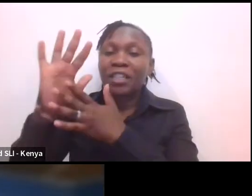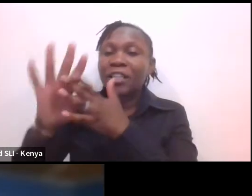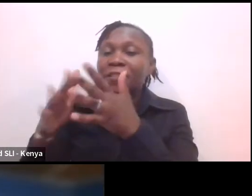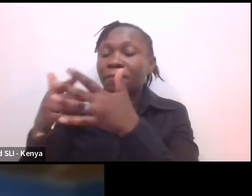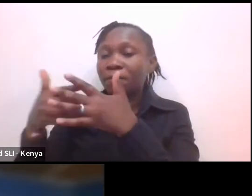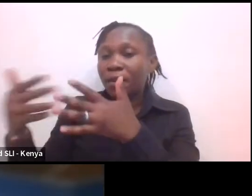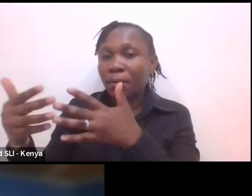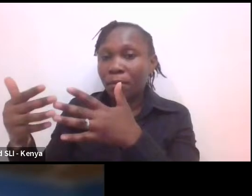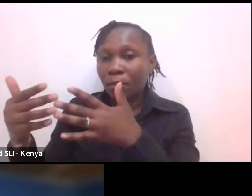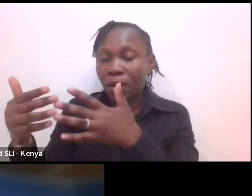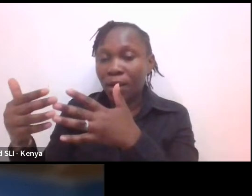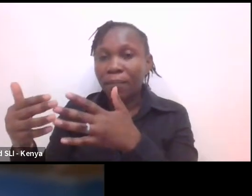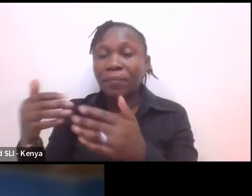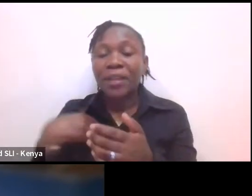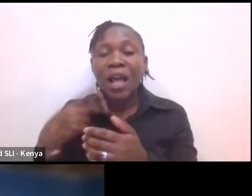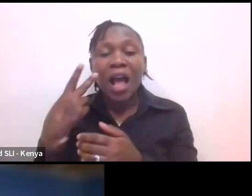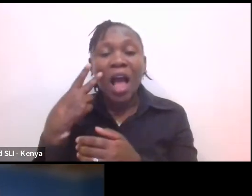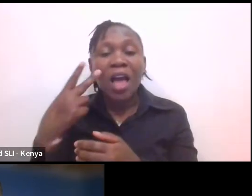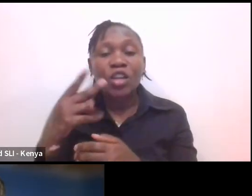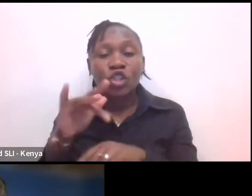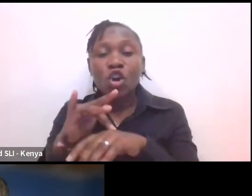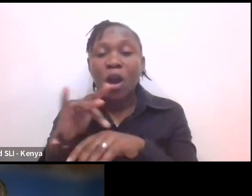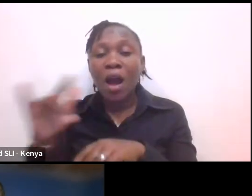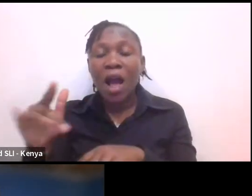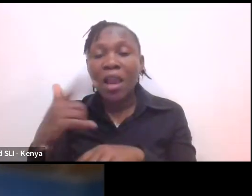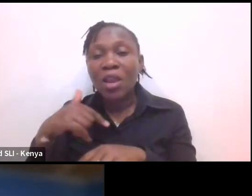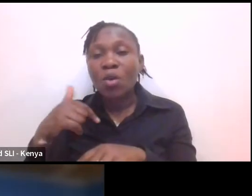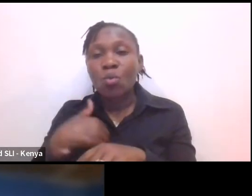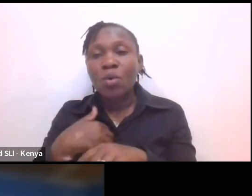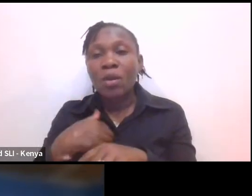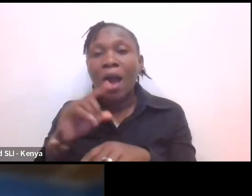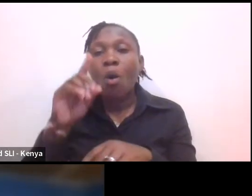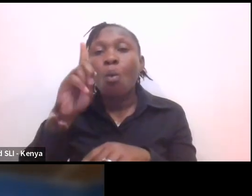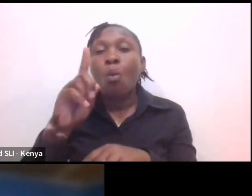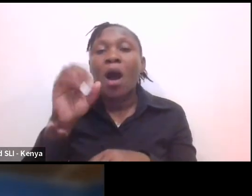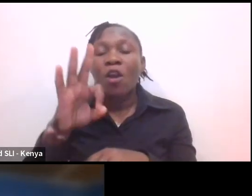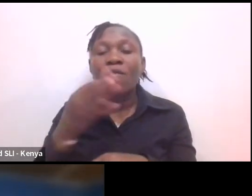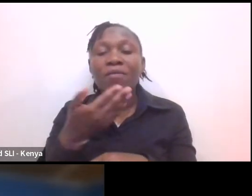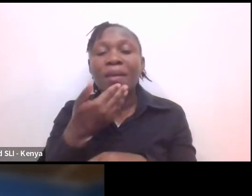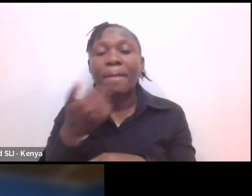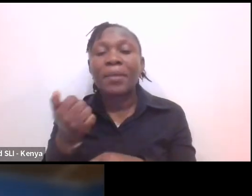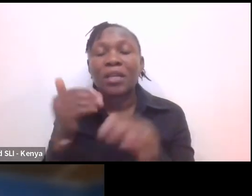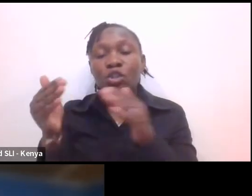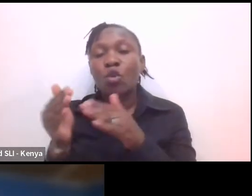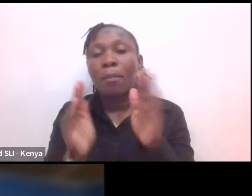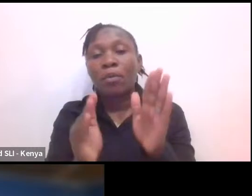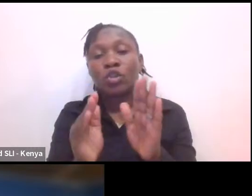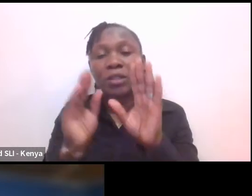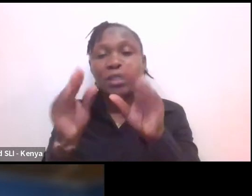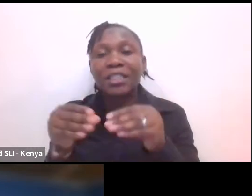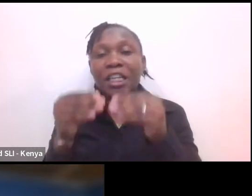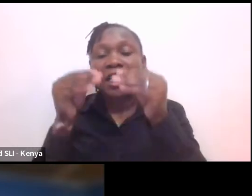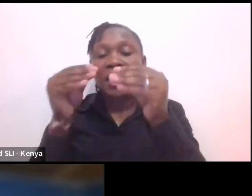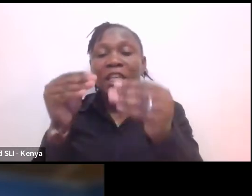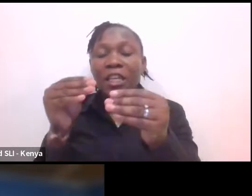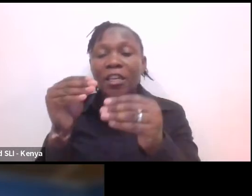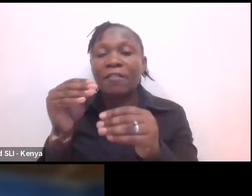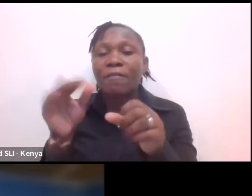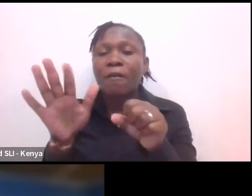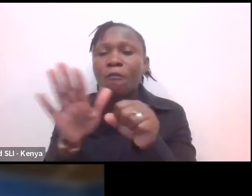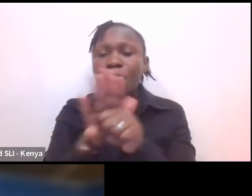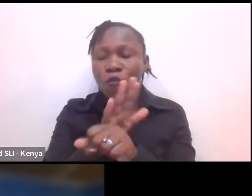we stand right on the threshold of opportunities to provide absolutely personalized, accelerated